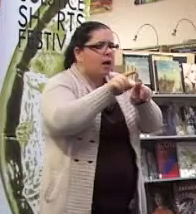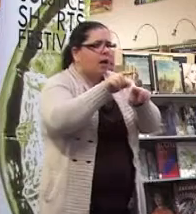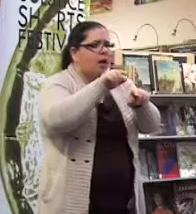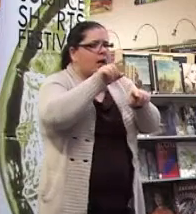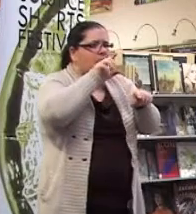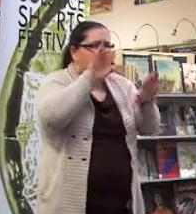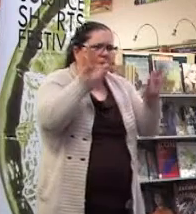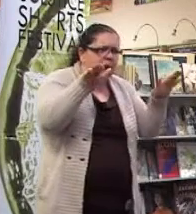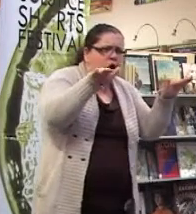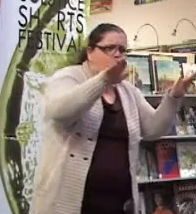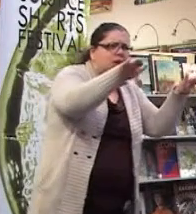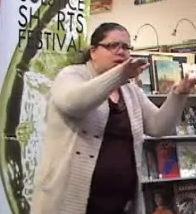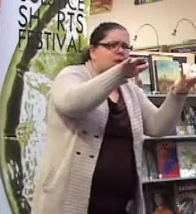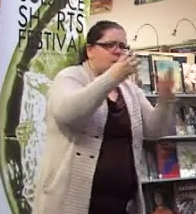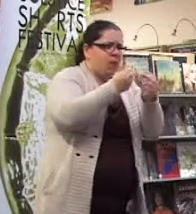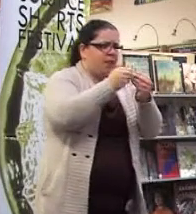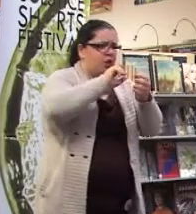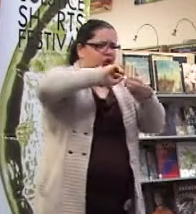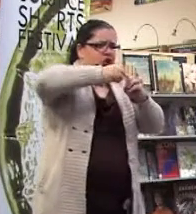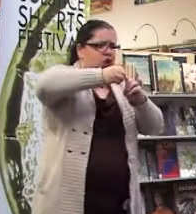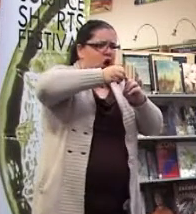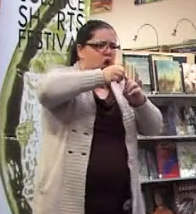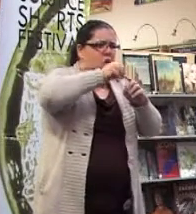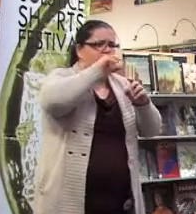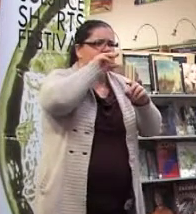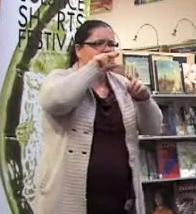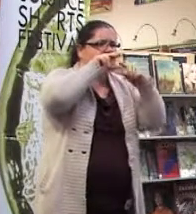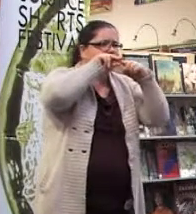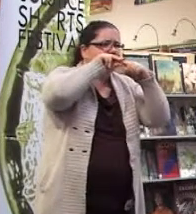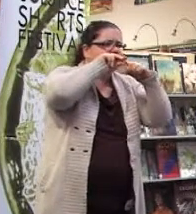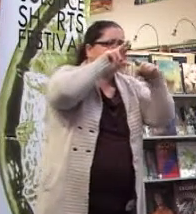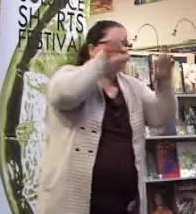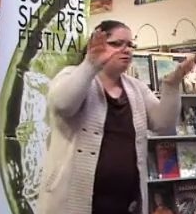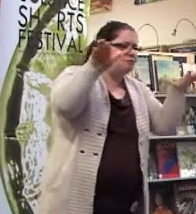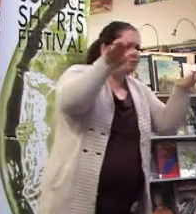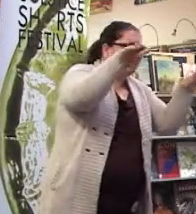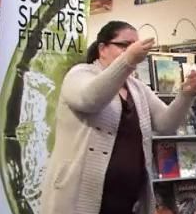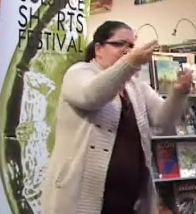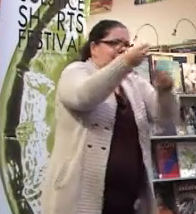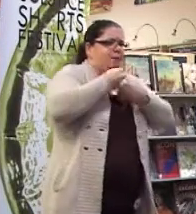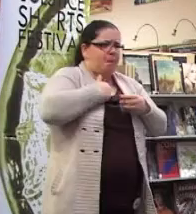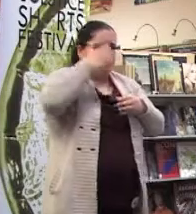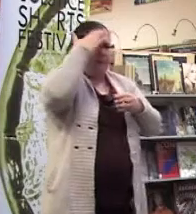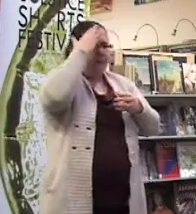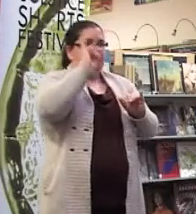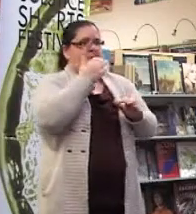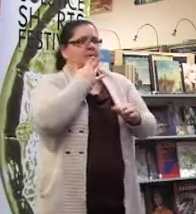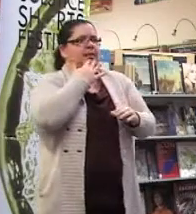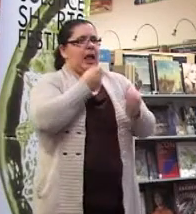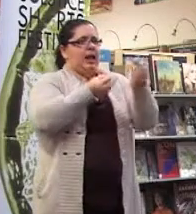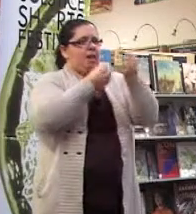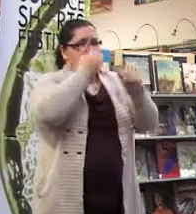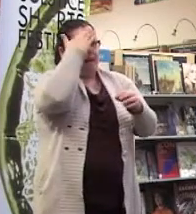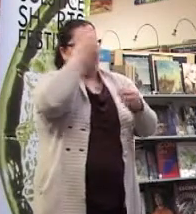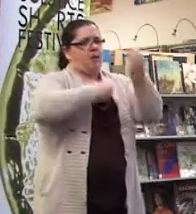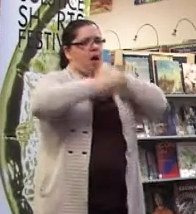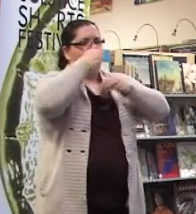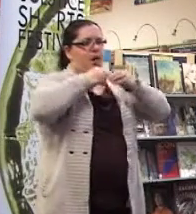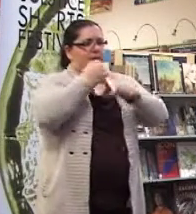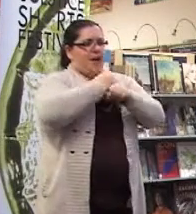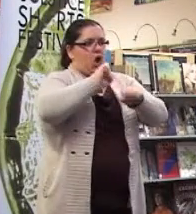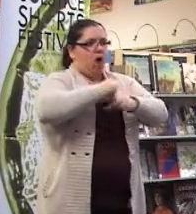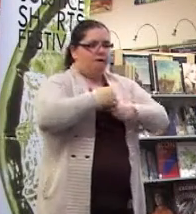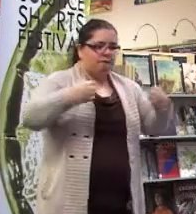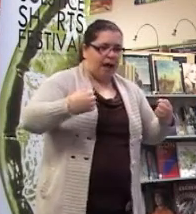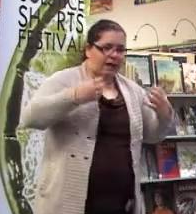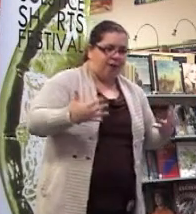in their beaks, delivering them to Mum. I wonder if she ate them all by accident, and it is that which made her fat and heavy.